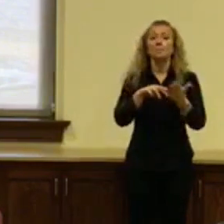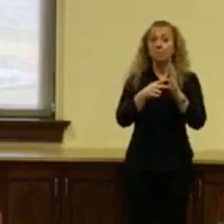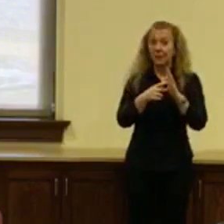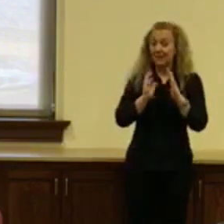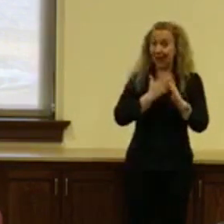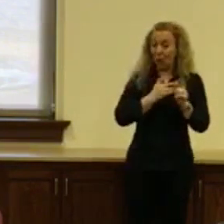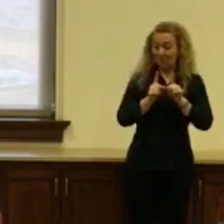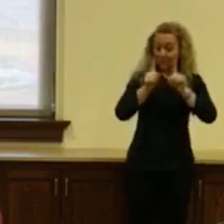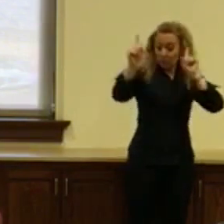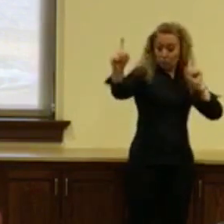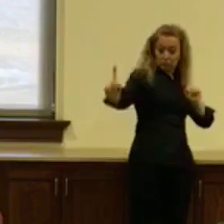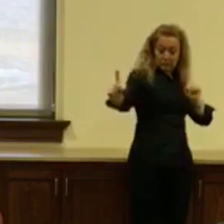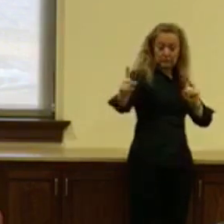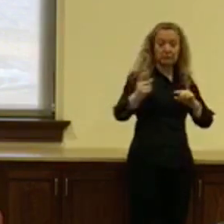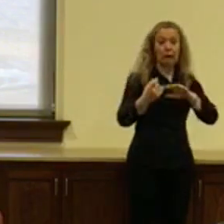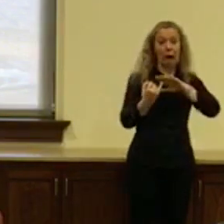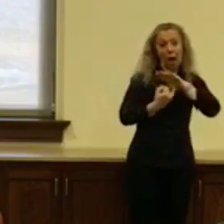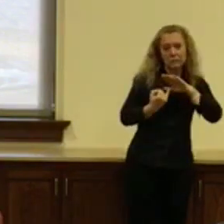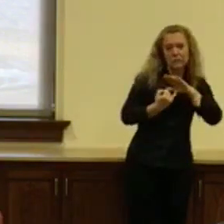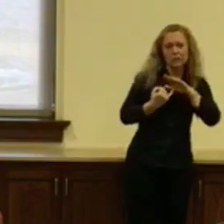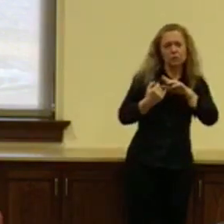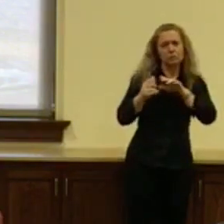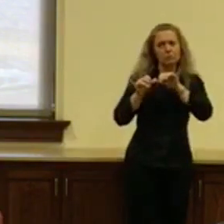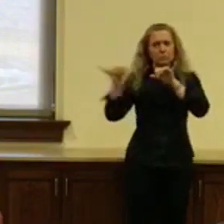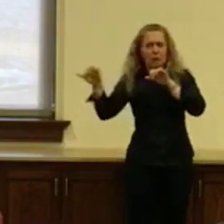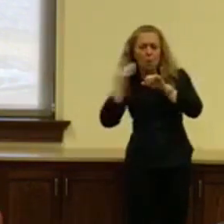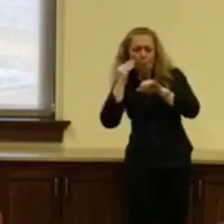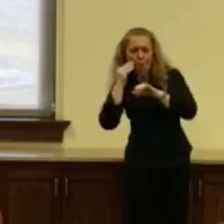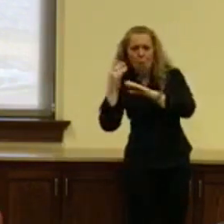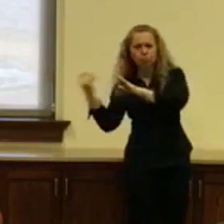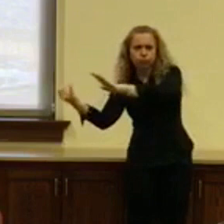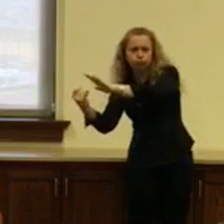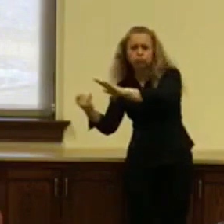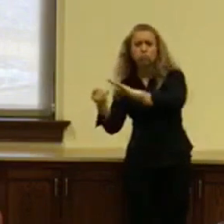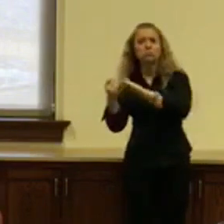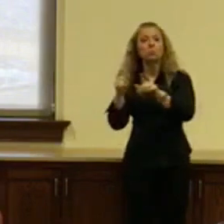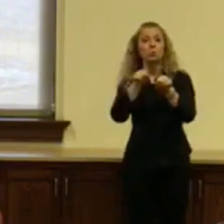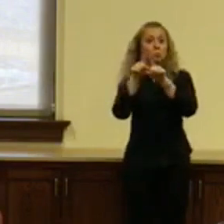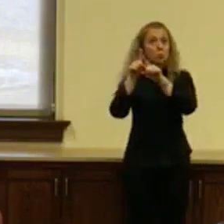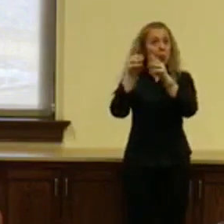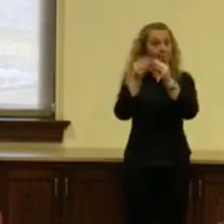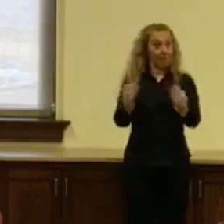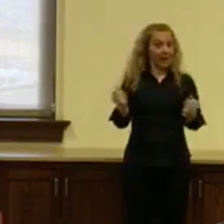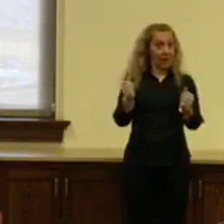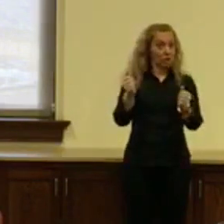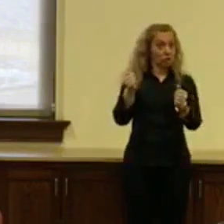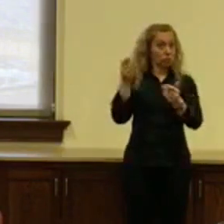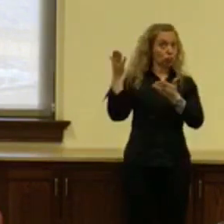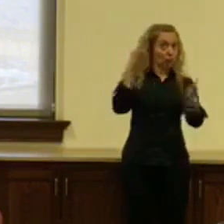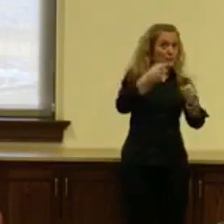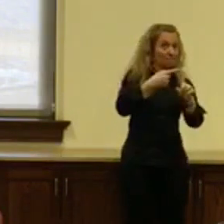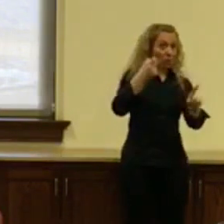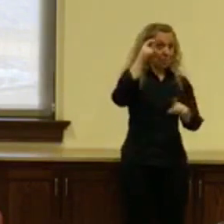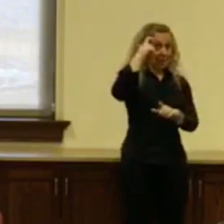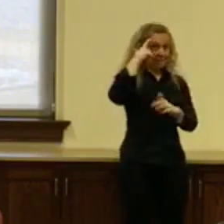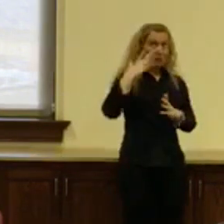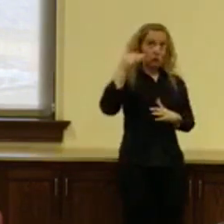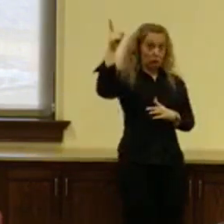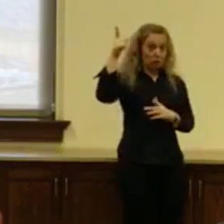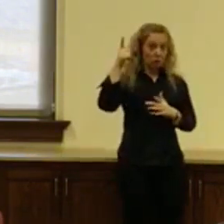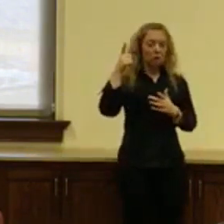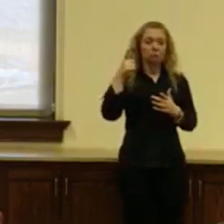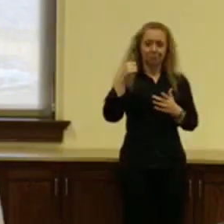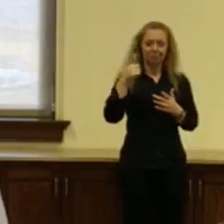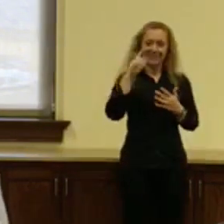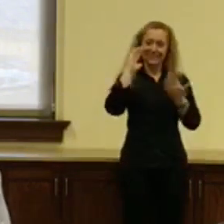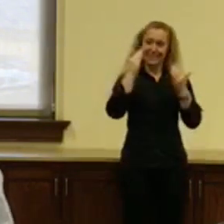isolation, and quarantine measures, as well as the mitigation measures implemented by the governor, we all asked you to do, is having an impact.